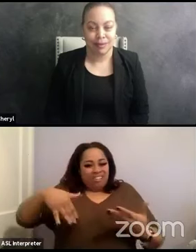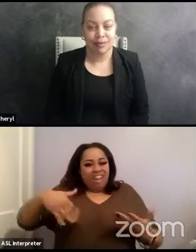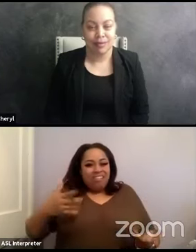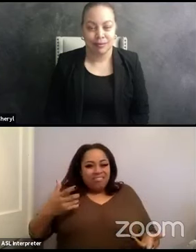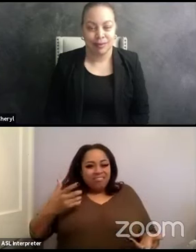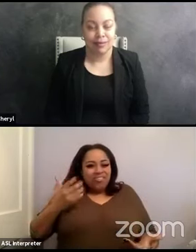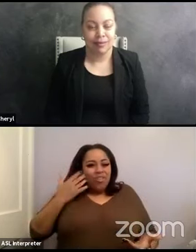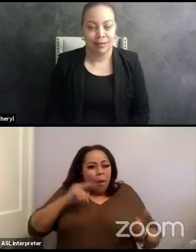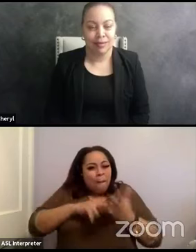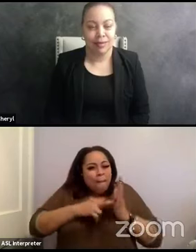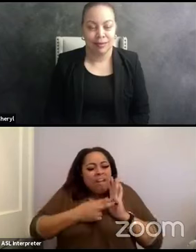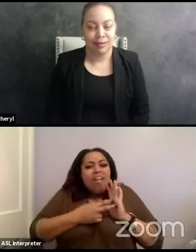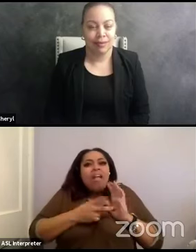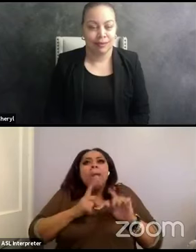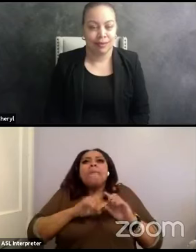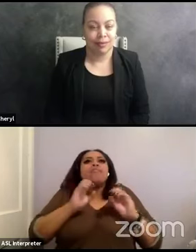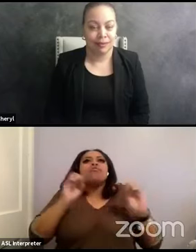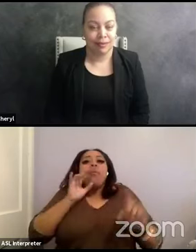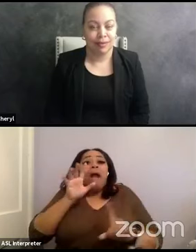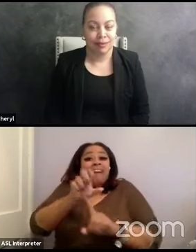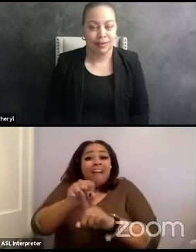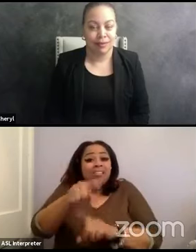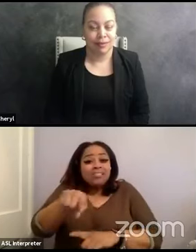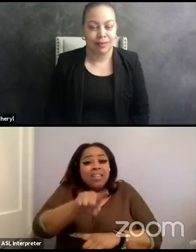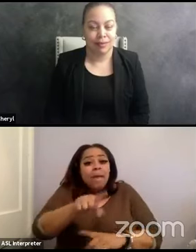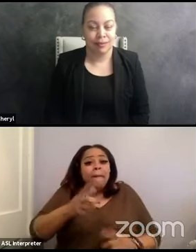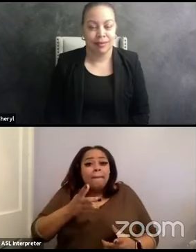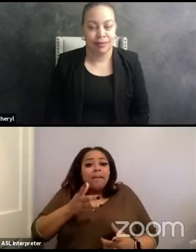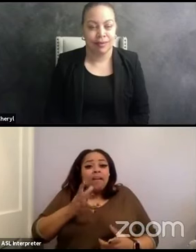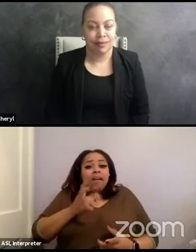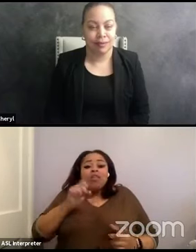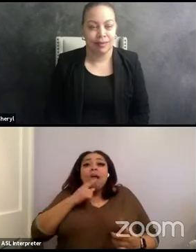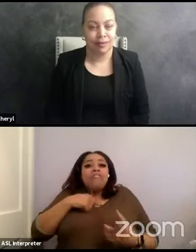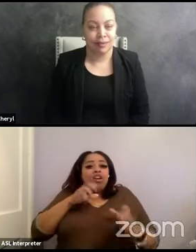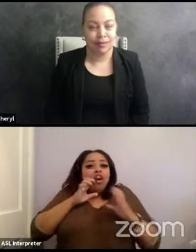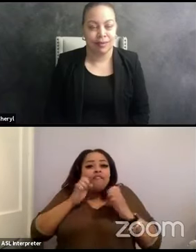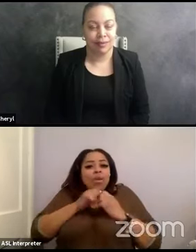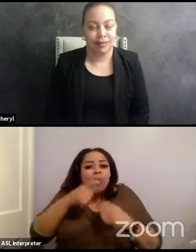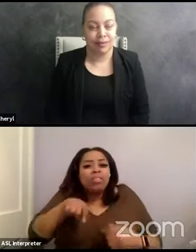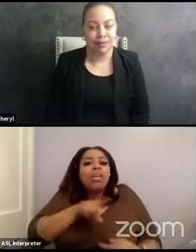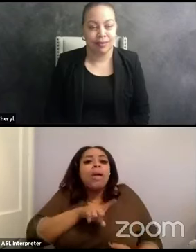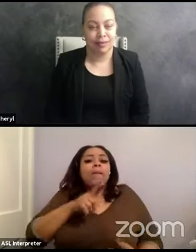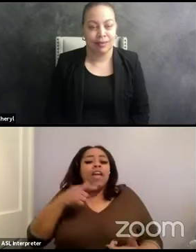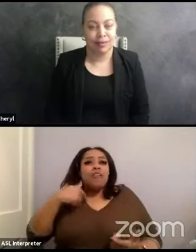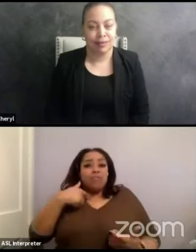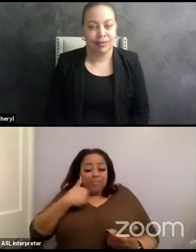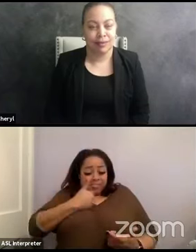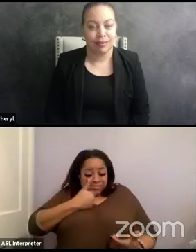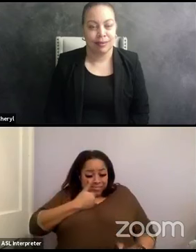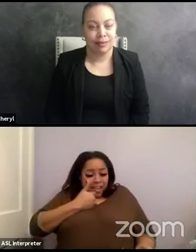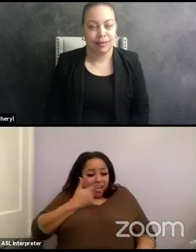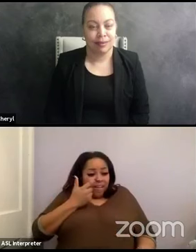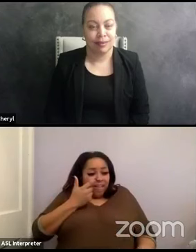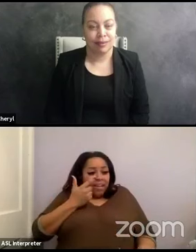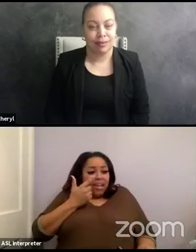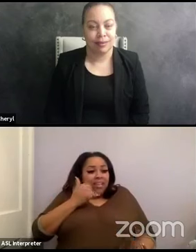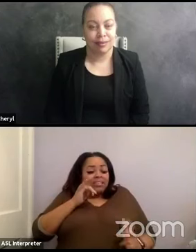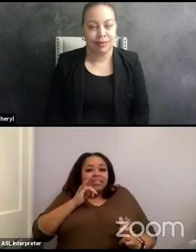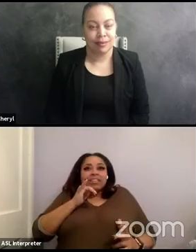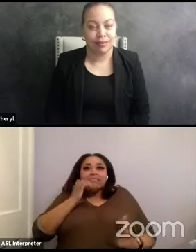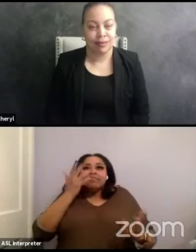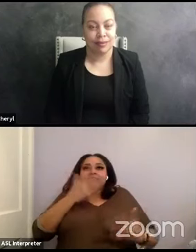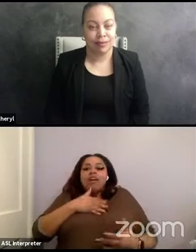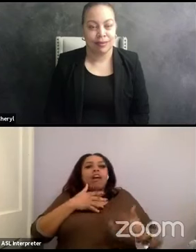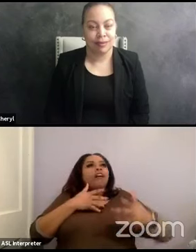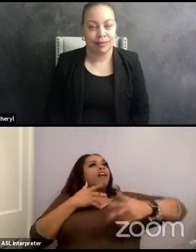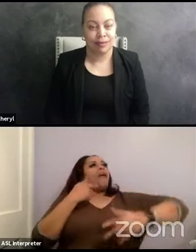But it's like, if no one catches them, if no one is having these conversations, and if we ourselves are still indoctrinated in